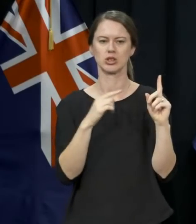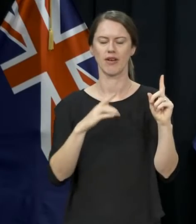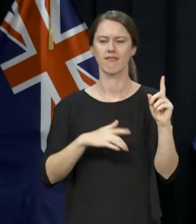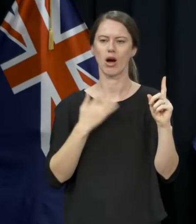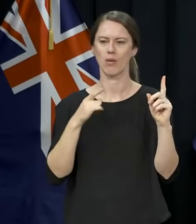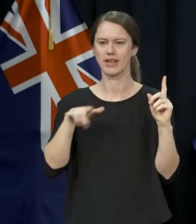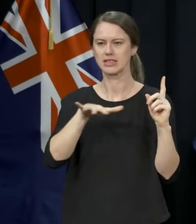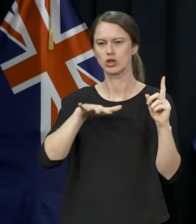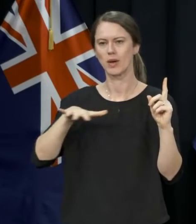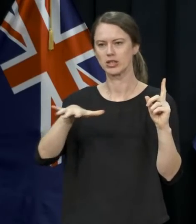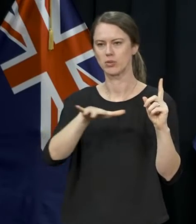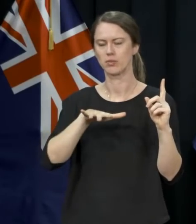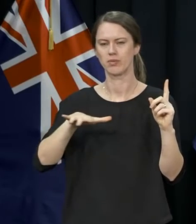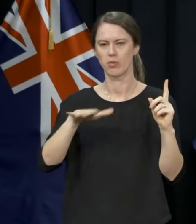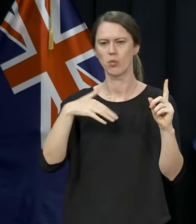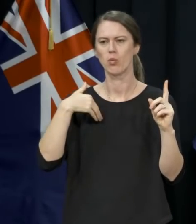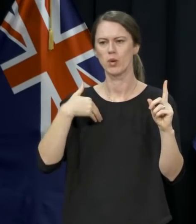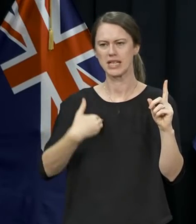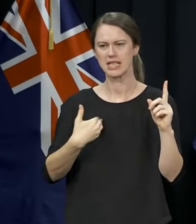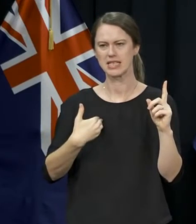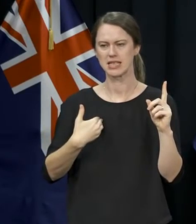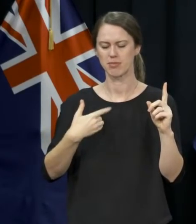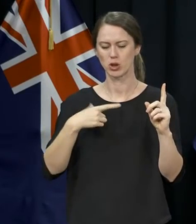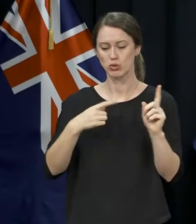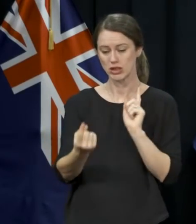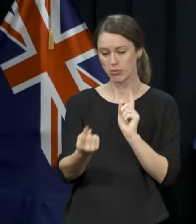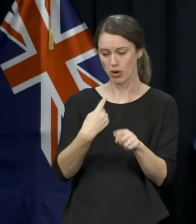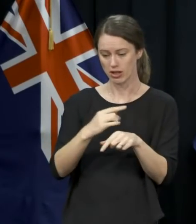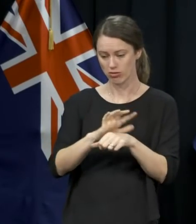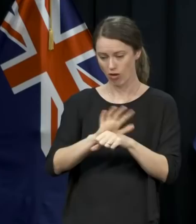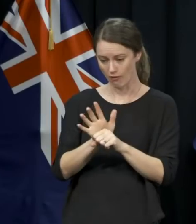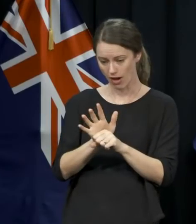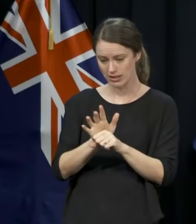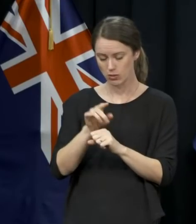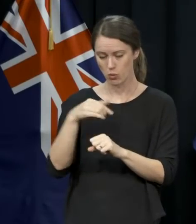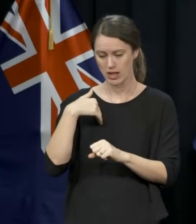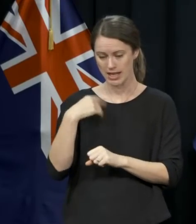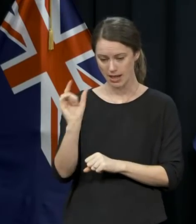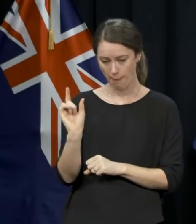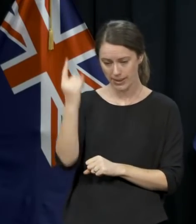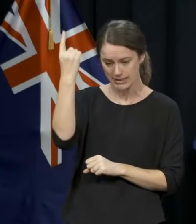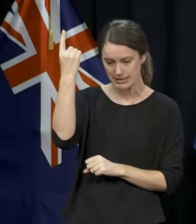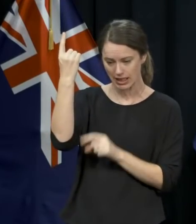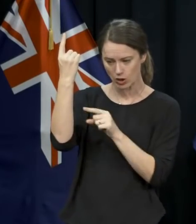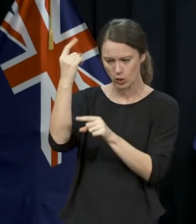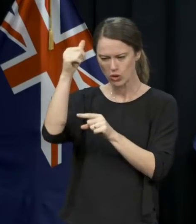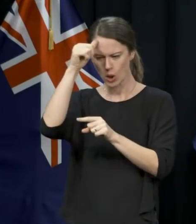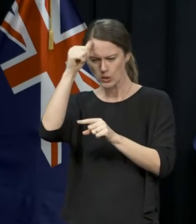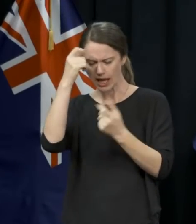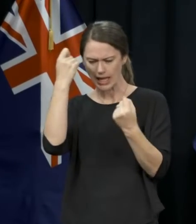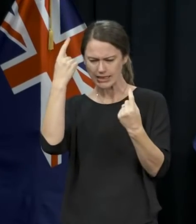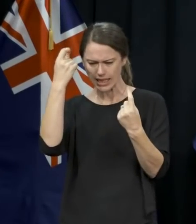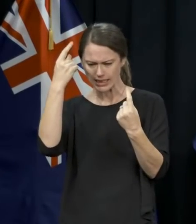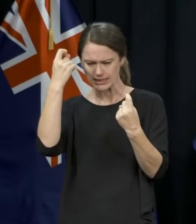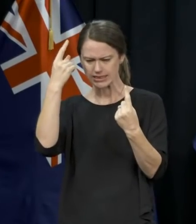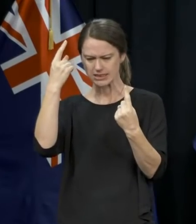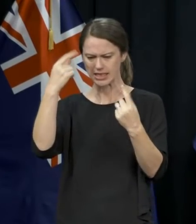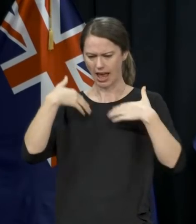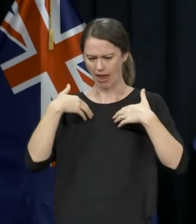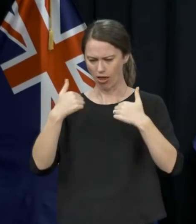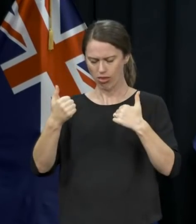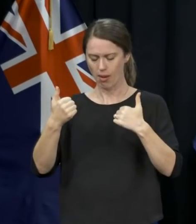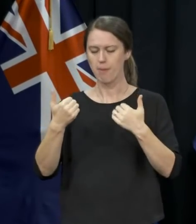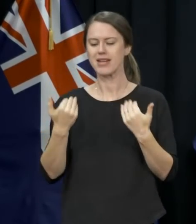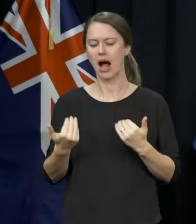felt that in that situation we needed, in the middle of a response, a minister who knew the ins and outs of the portfolio. We've got to that position